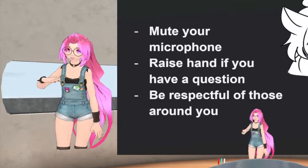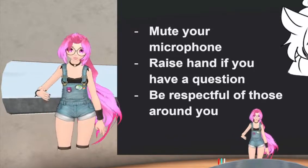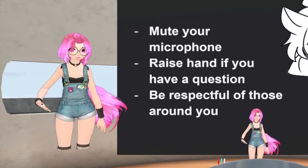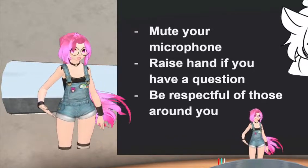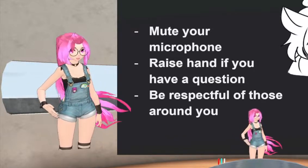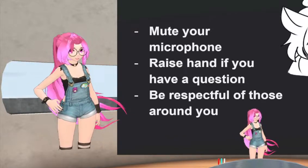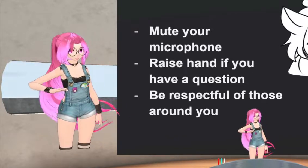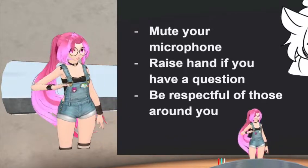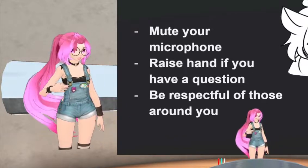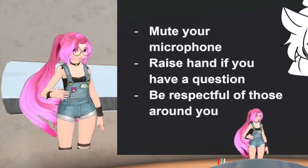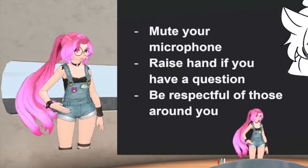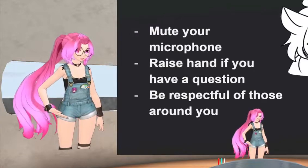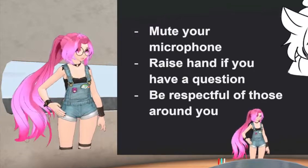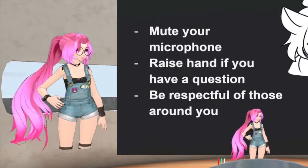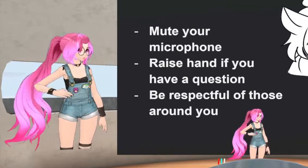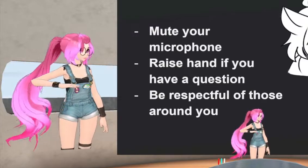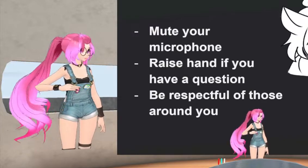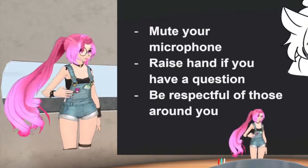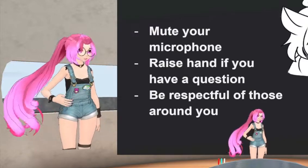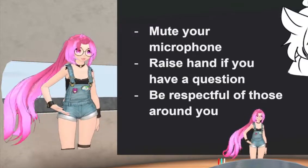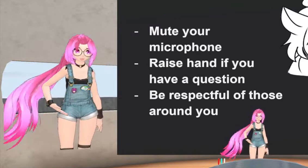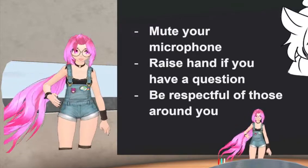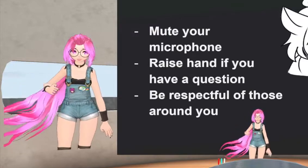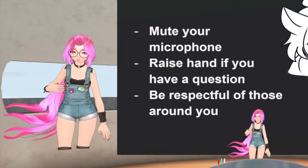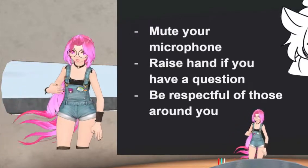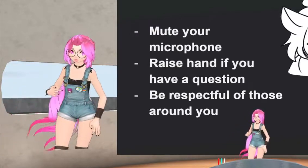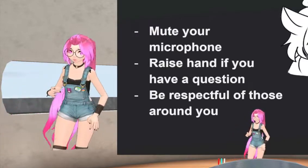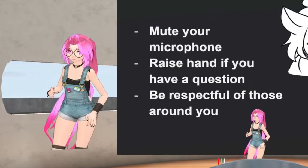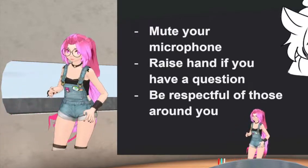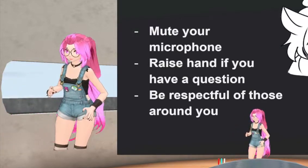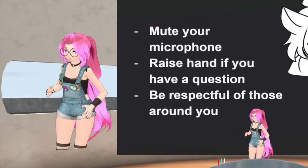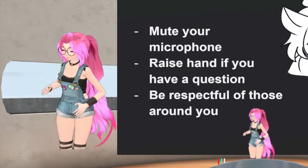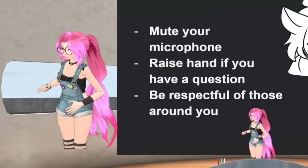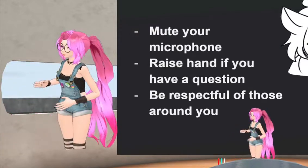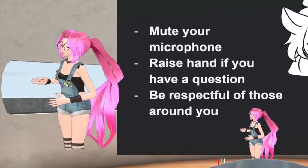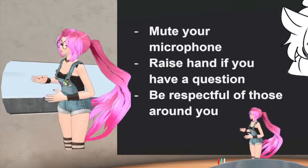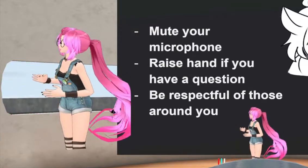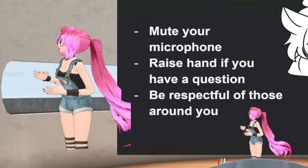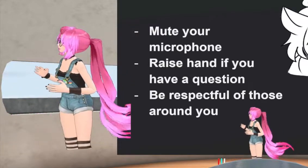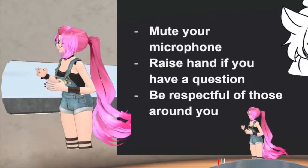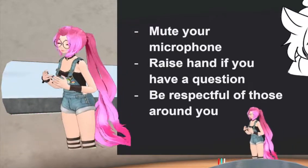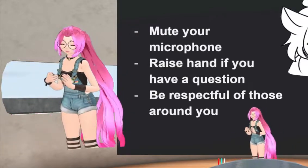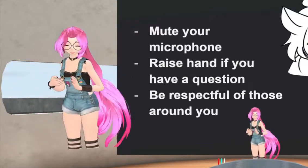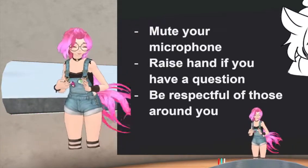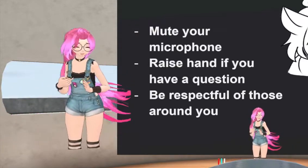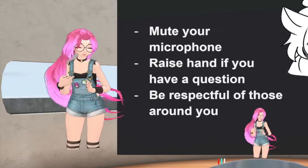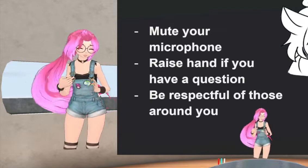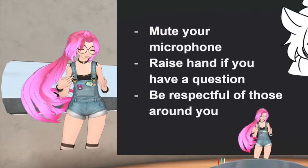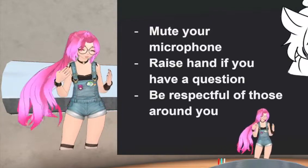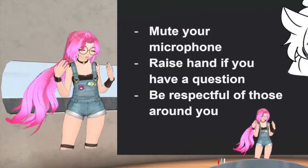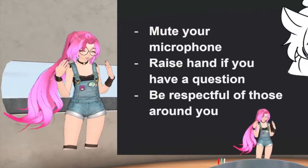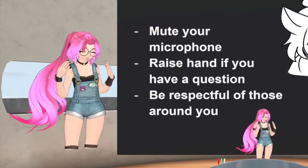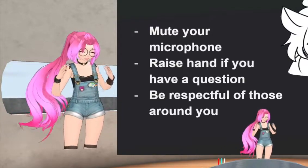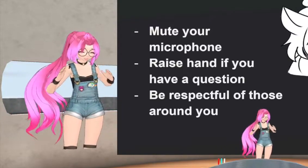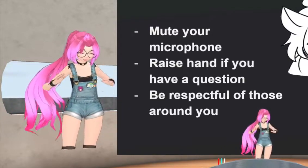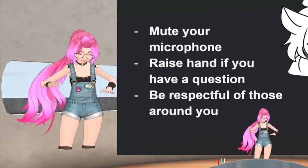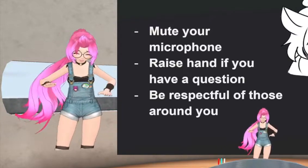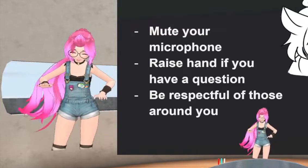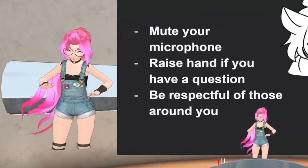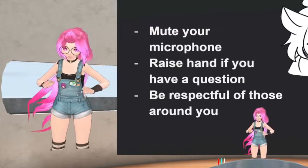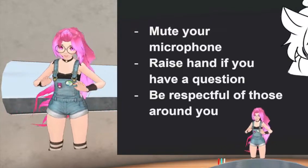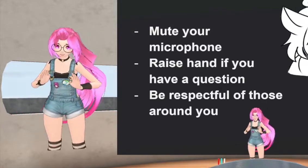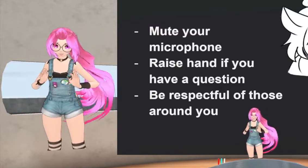to a hug. Just say welcome. Really great to see you all. Welcome. So for some rules for those of you guys who